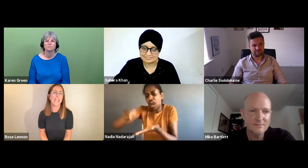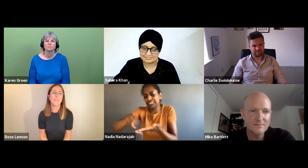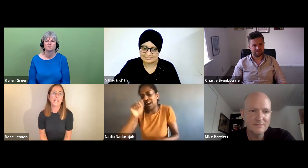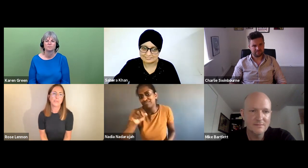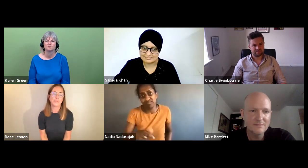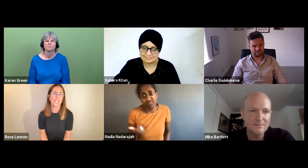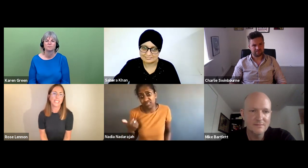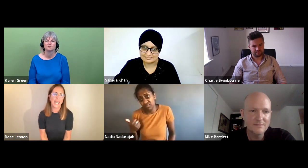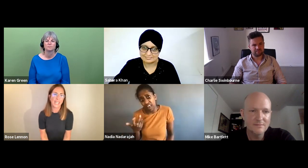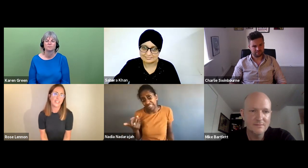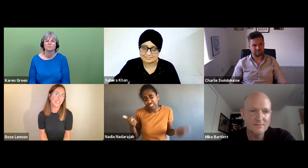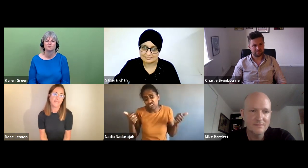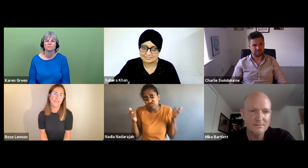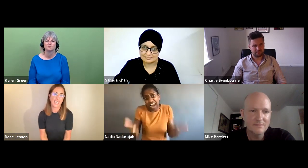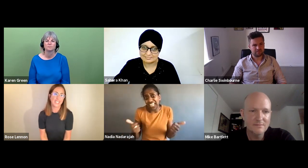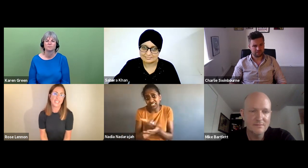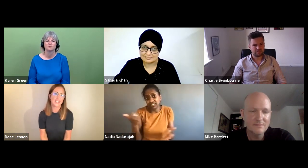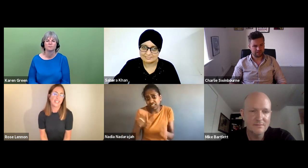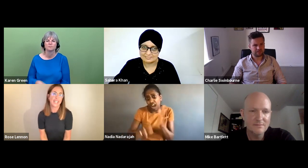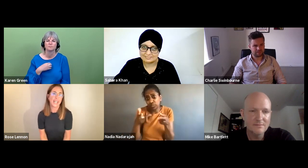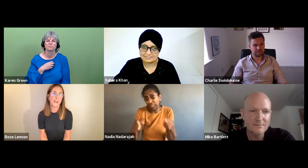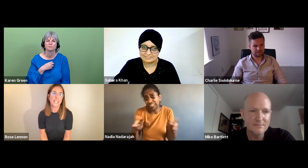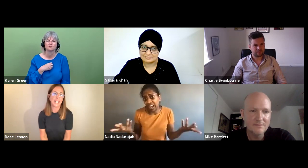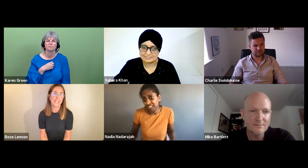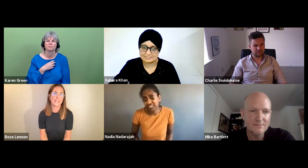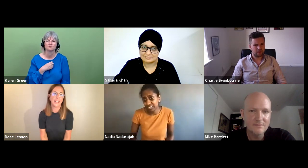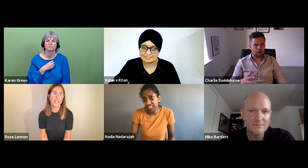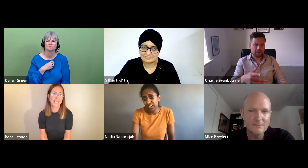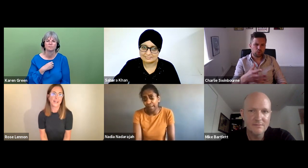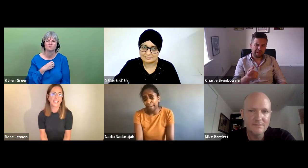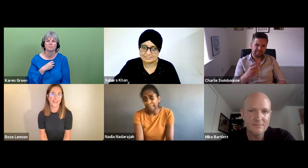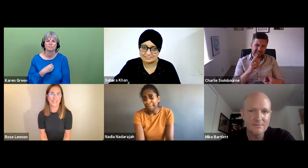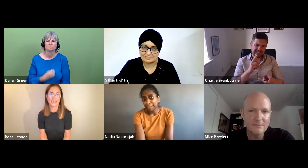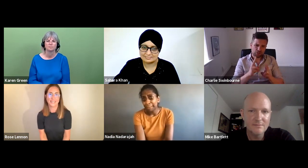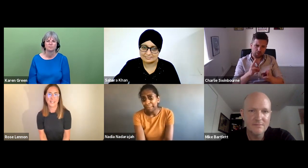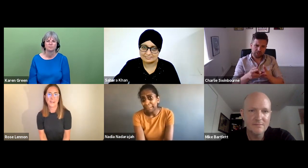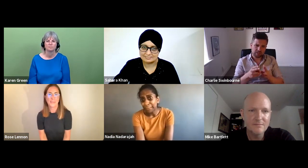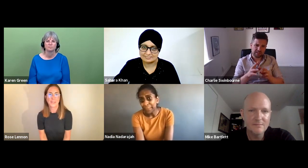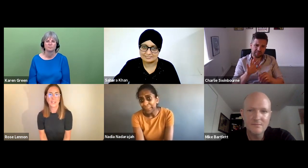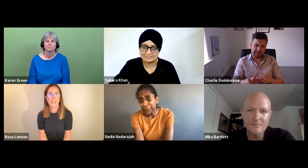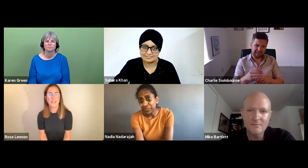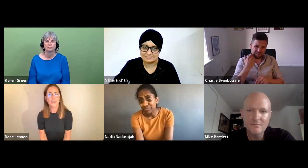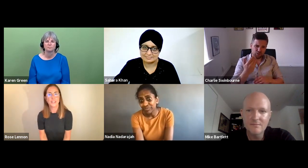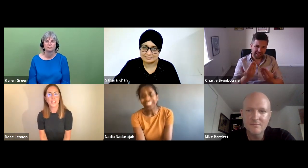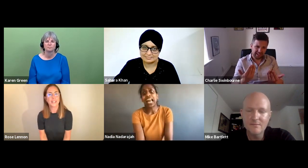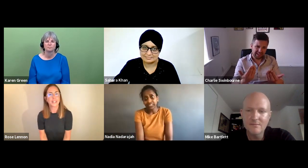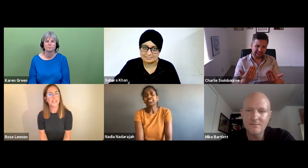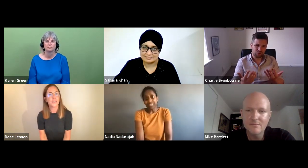getting people engaged. That's how I did it, and that's how I start. Charlie's asking, do you